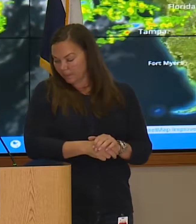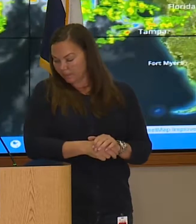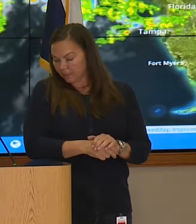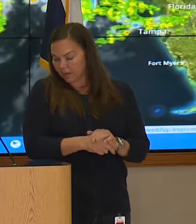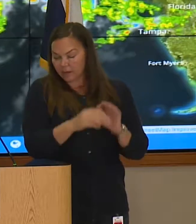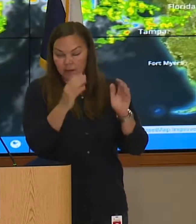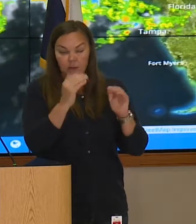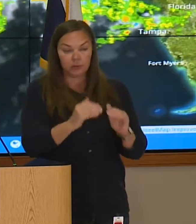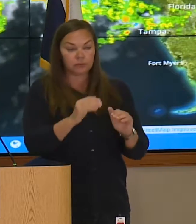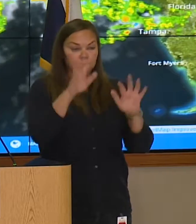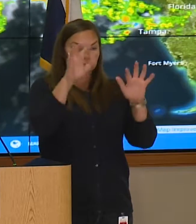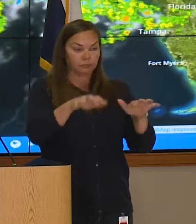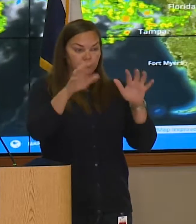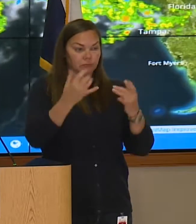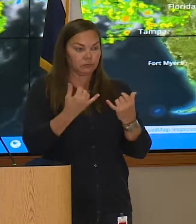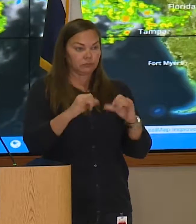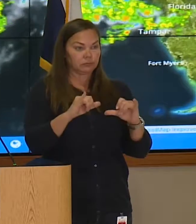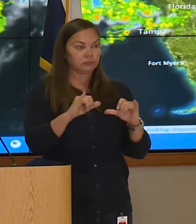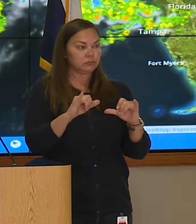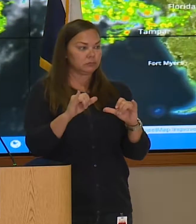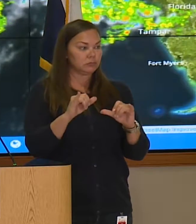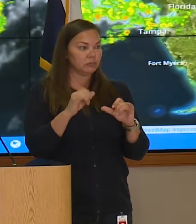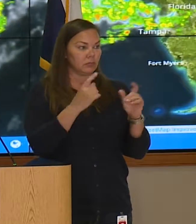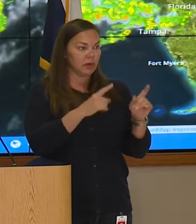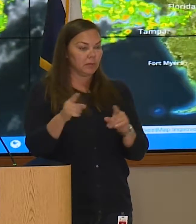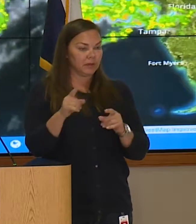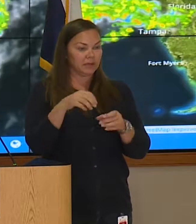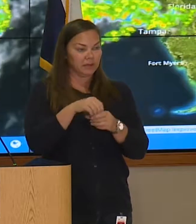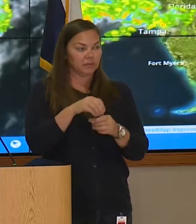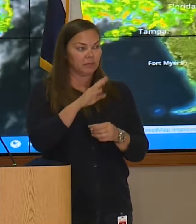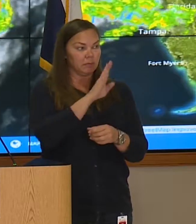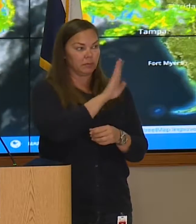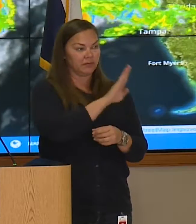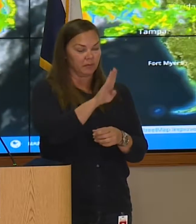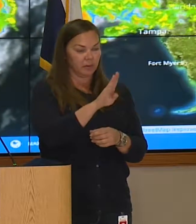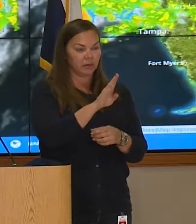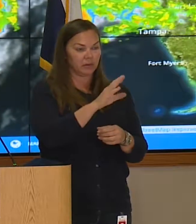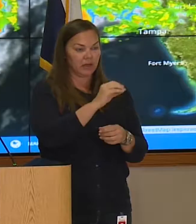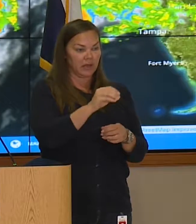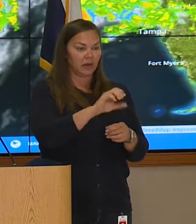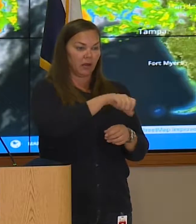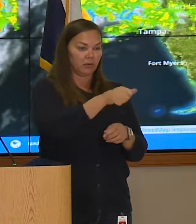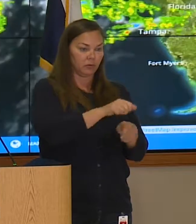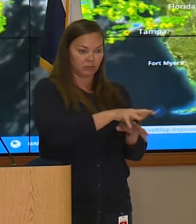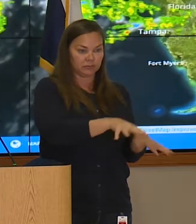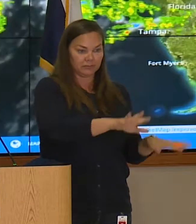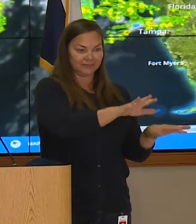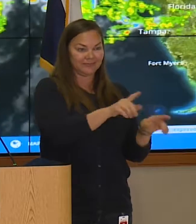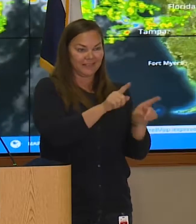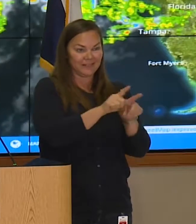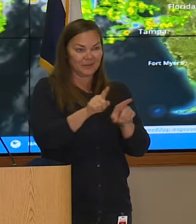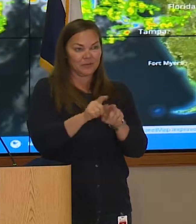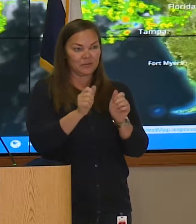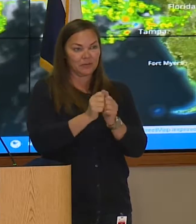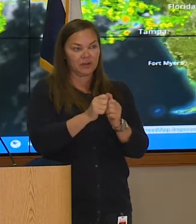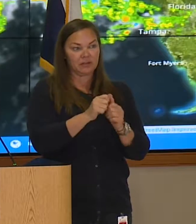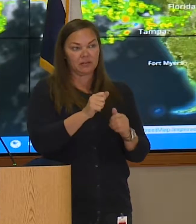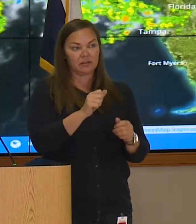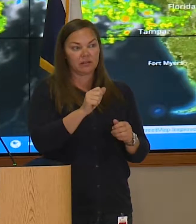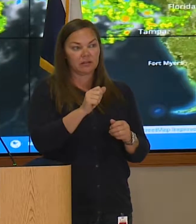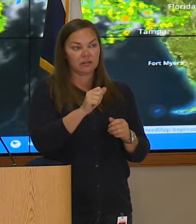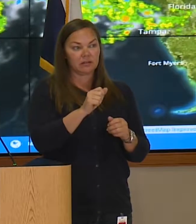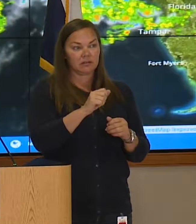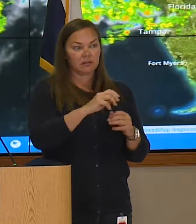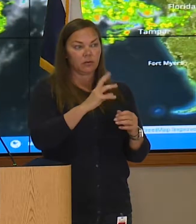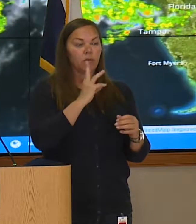With rainfall still occurring in downstream reaches of Buffalo Bayou and tributaries, as well as with the